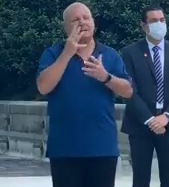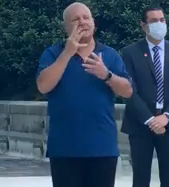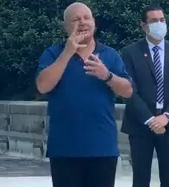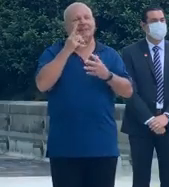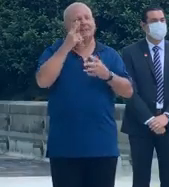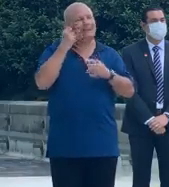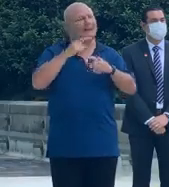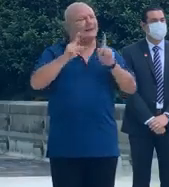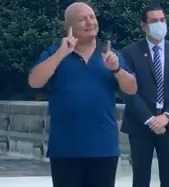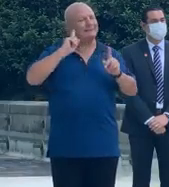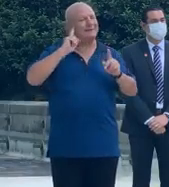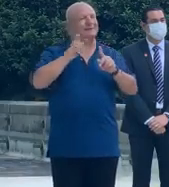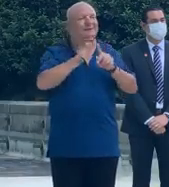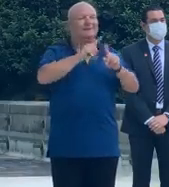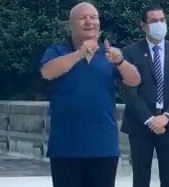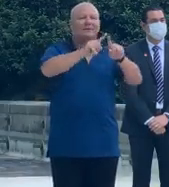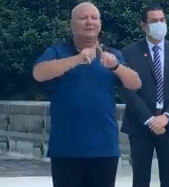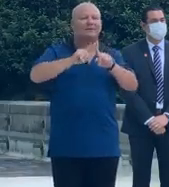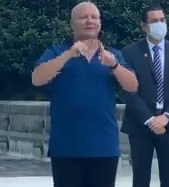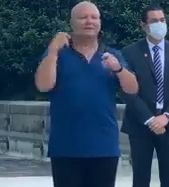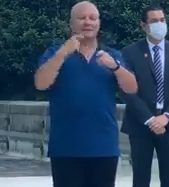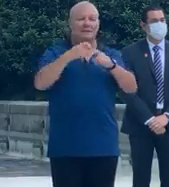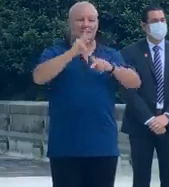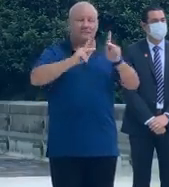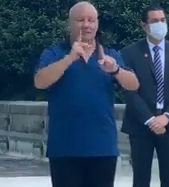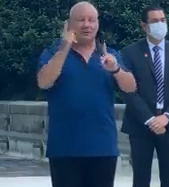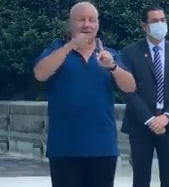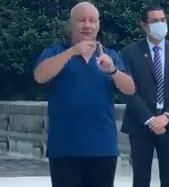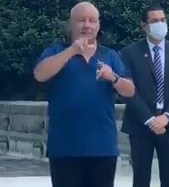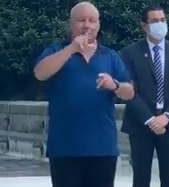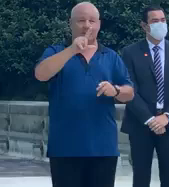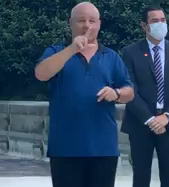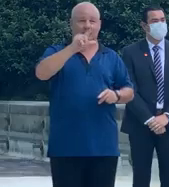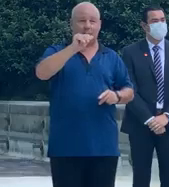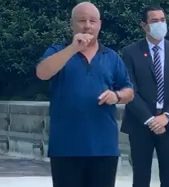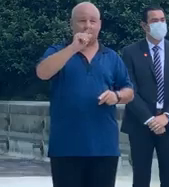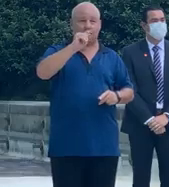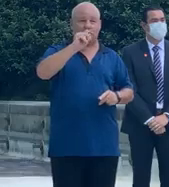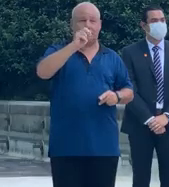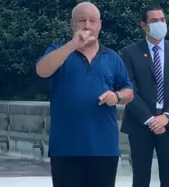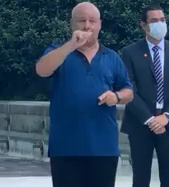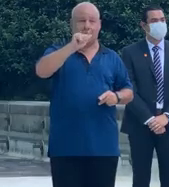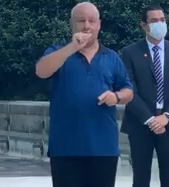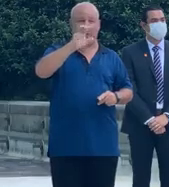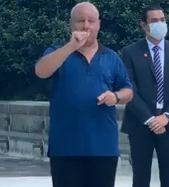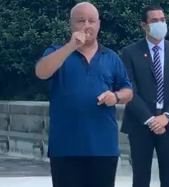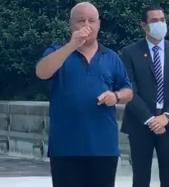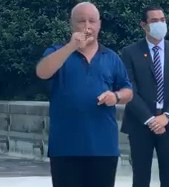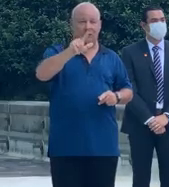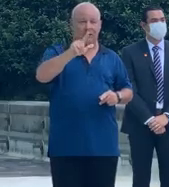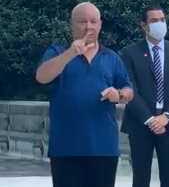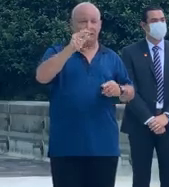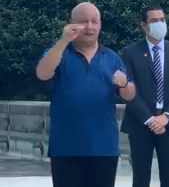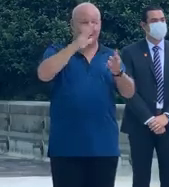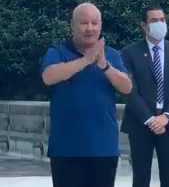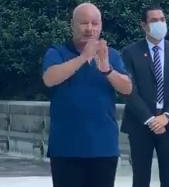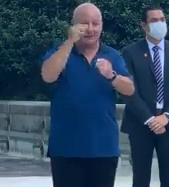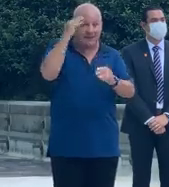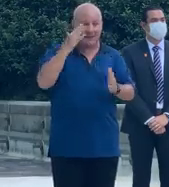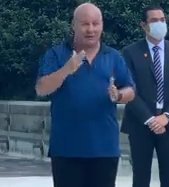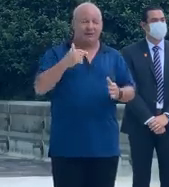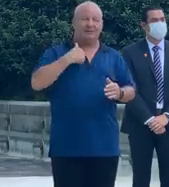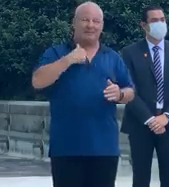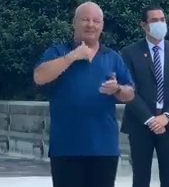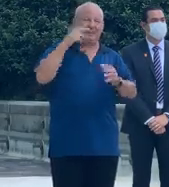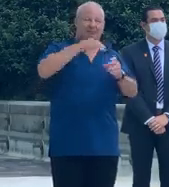from different Hispanic people that it wasn't until Latoya Cantrell became mayor and I got on the council that through this partnership